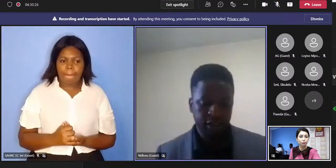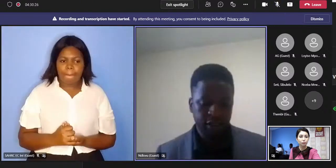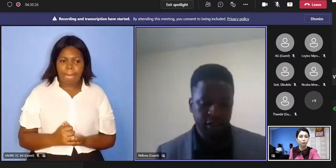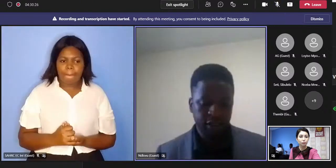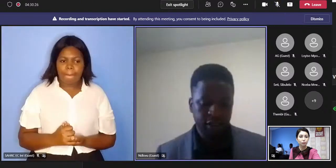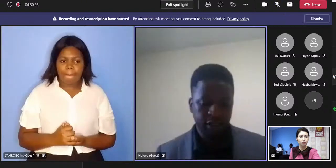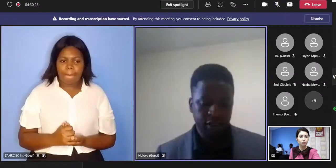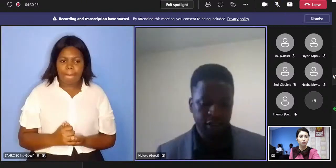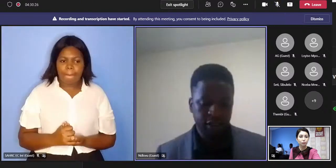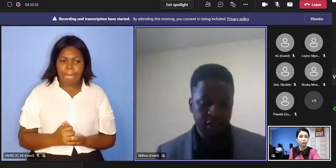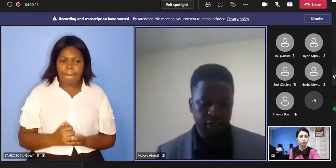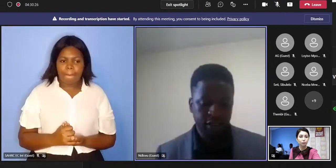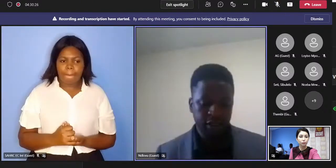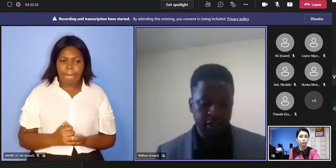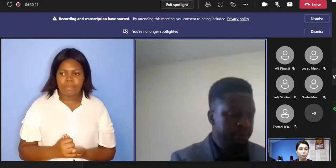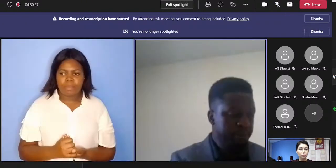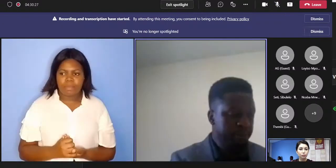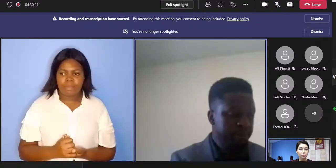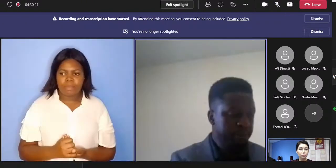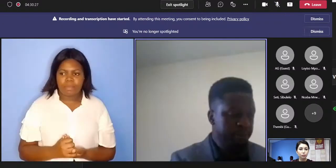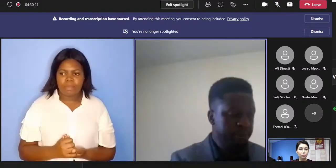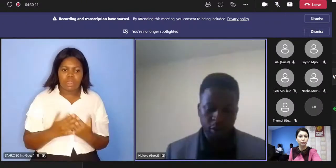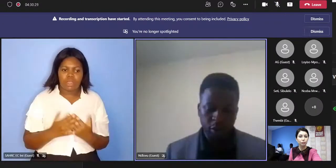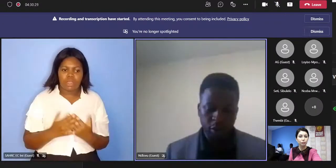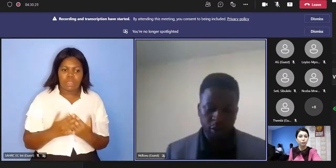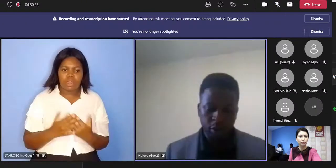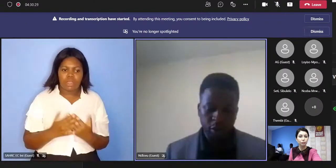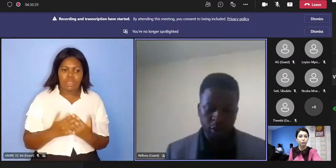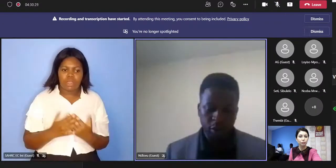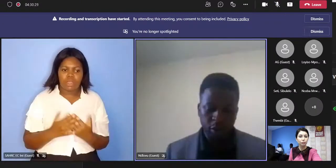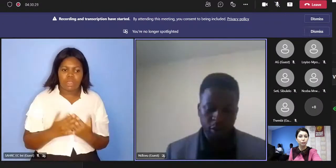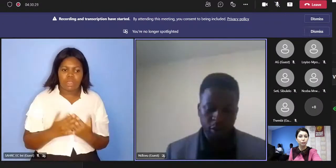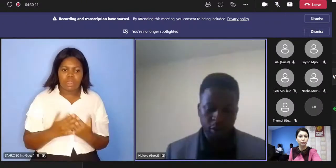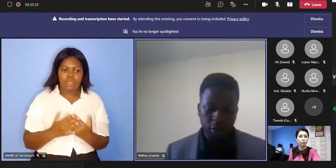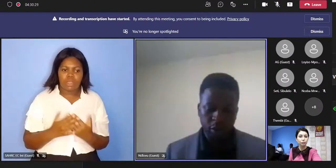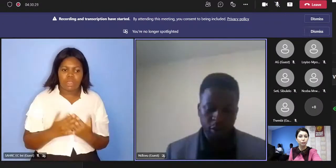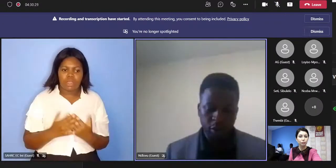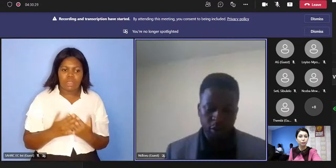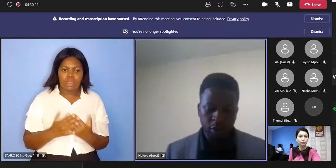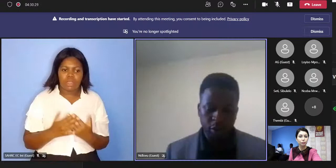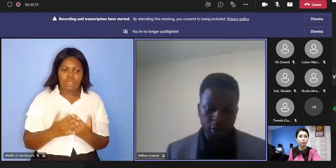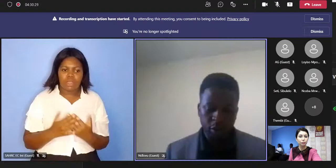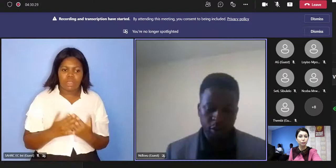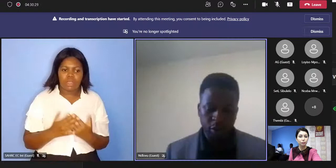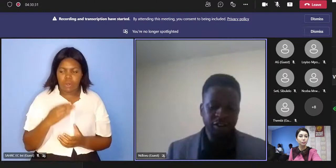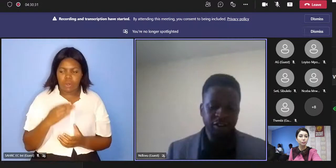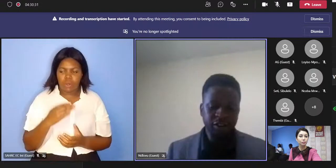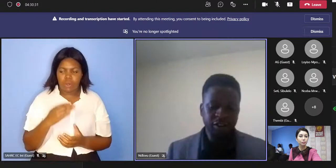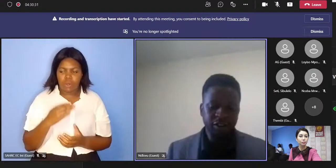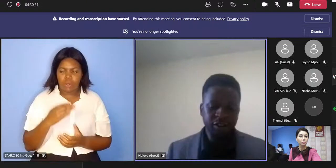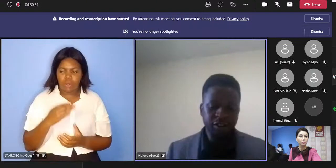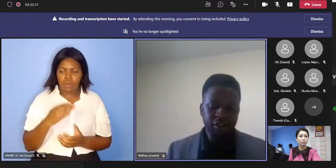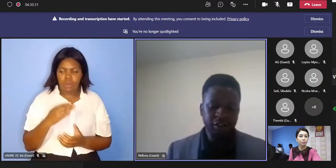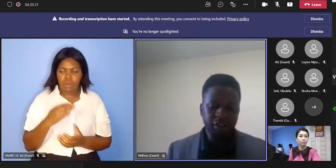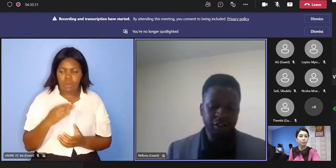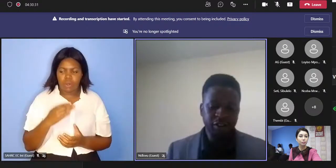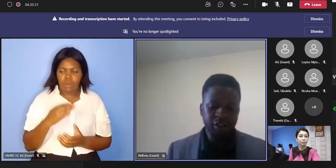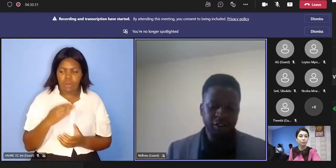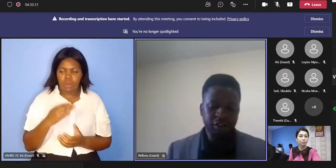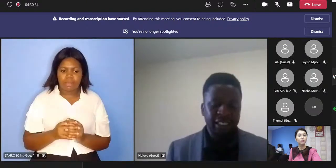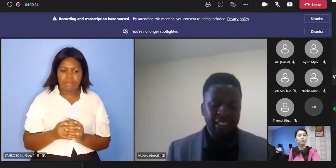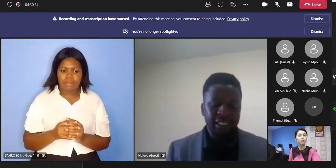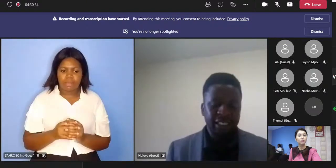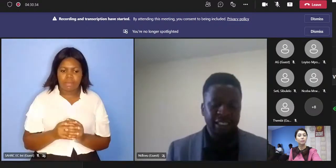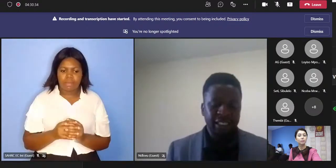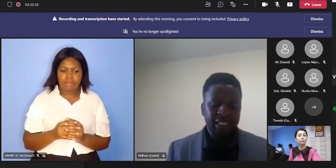Thank you so much, Doc, for those comments and for the question. Let me start with oversight. Let